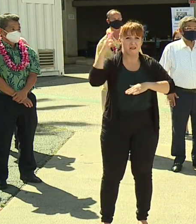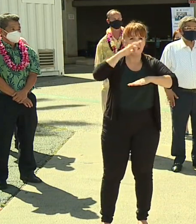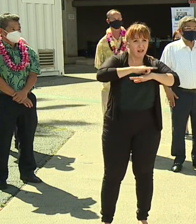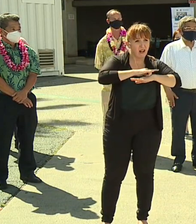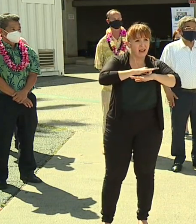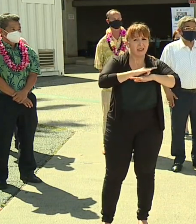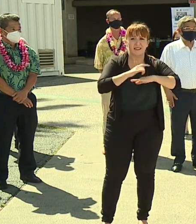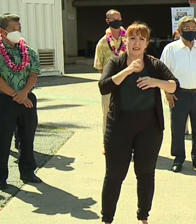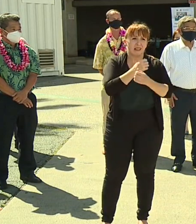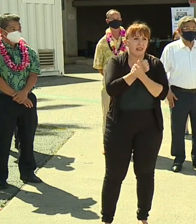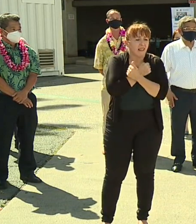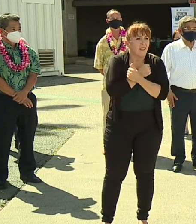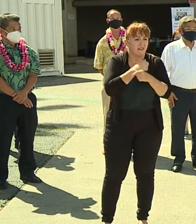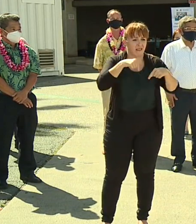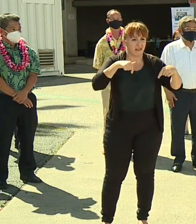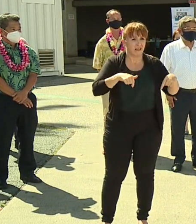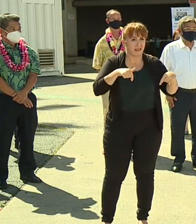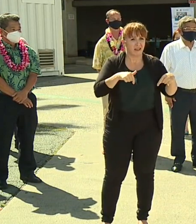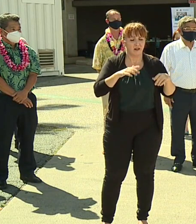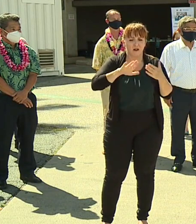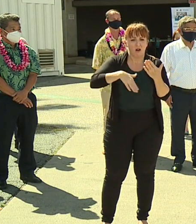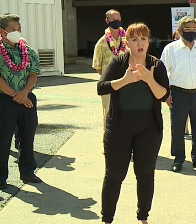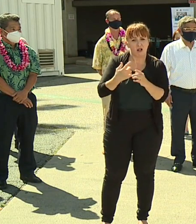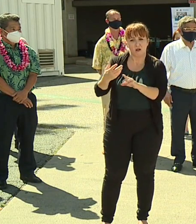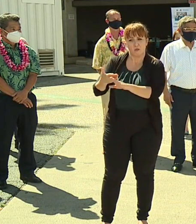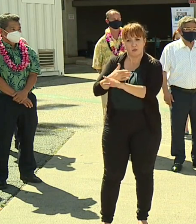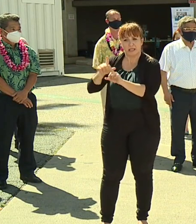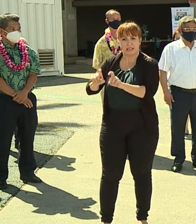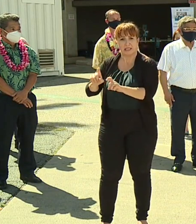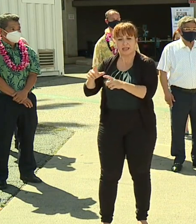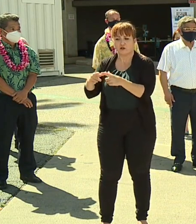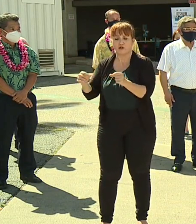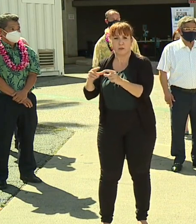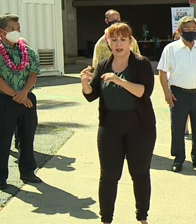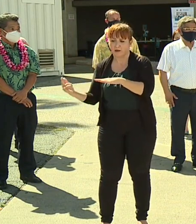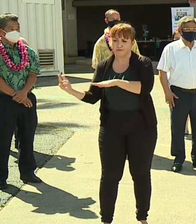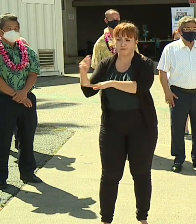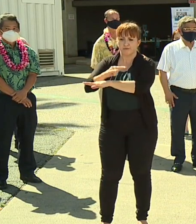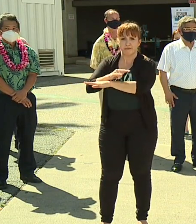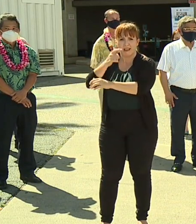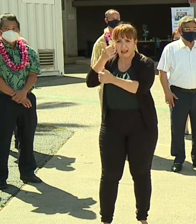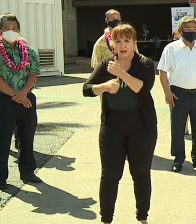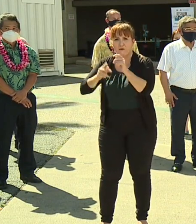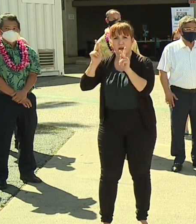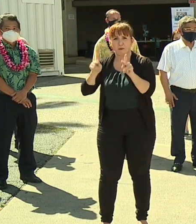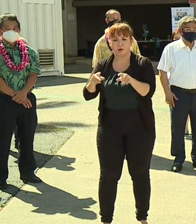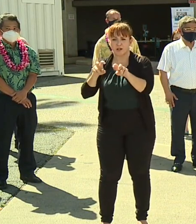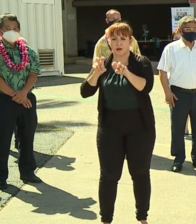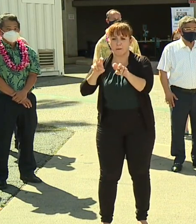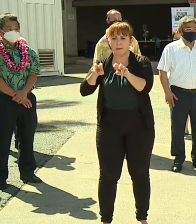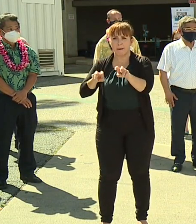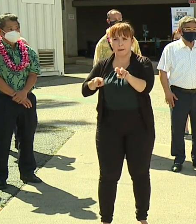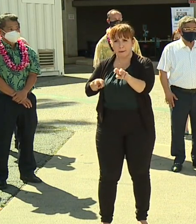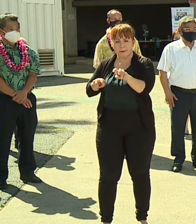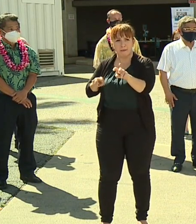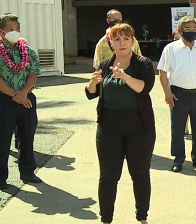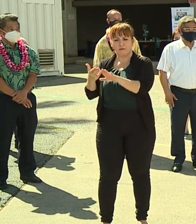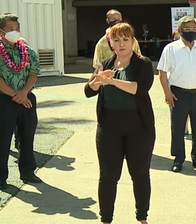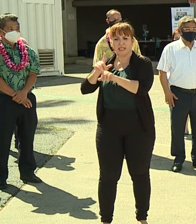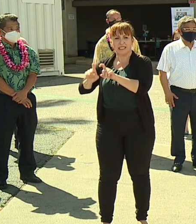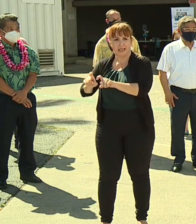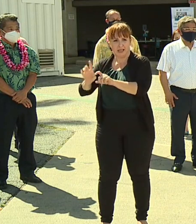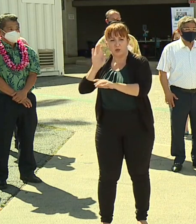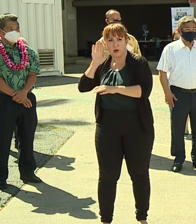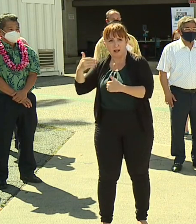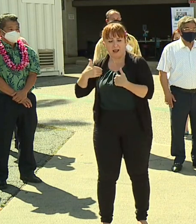love this place, all will be pre-tested in Japan. Every single one of them on the plane coming over will be pre-tested. And we know